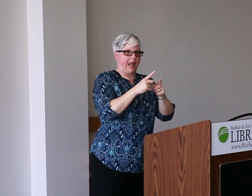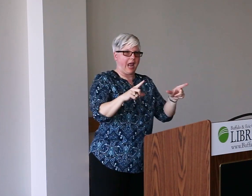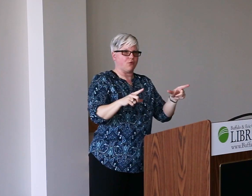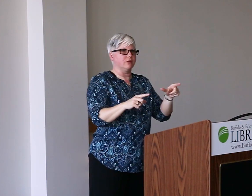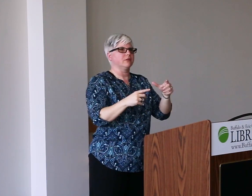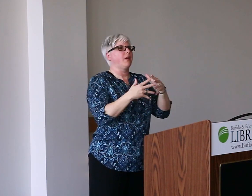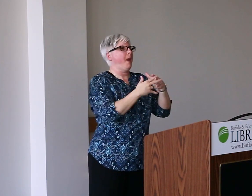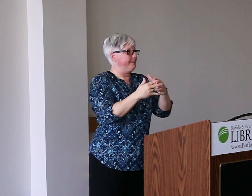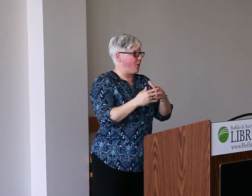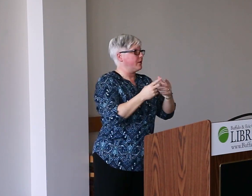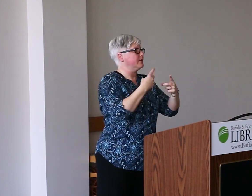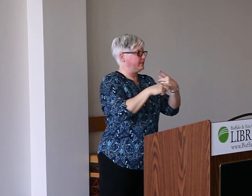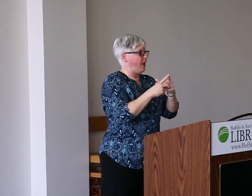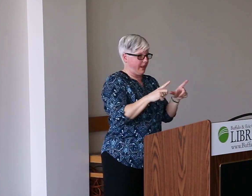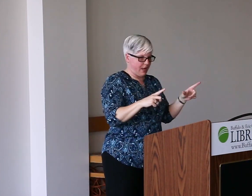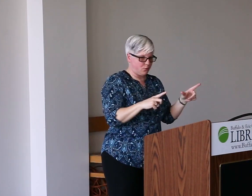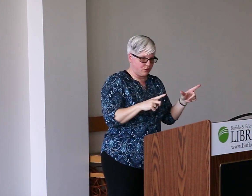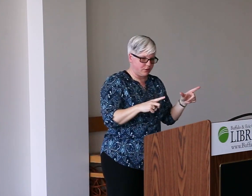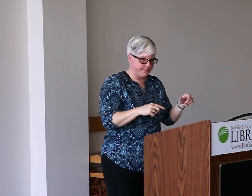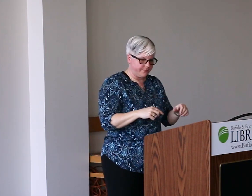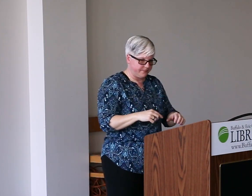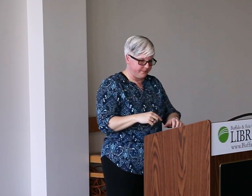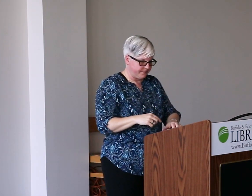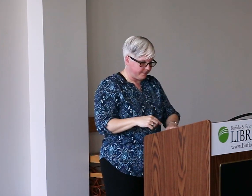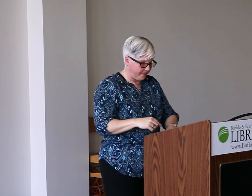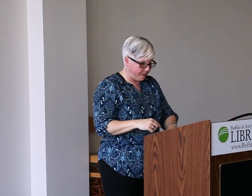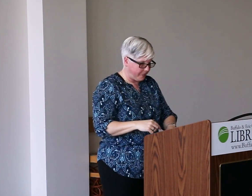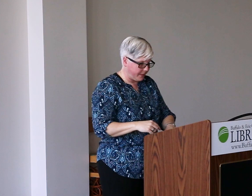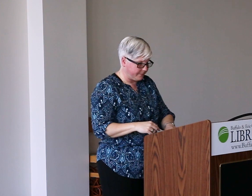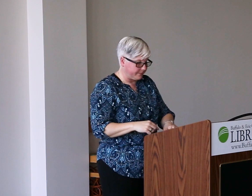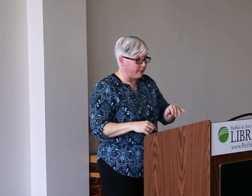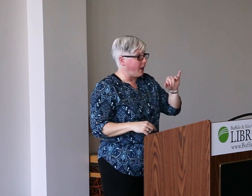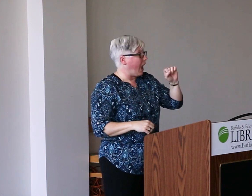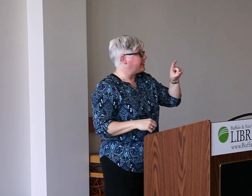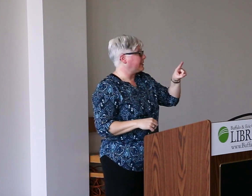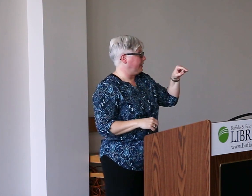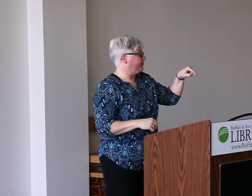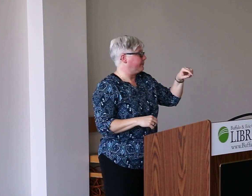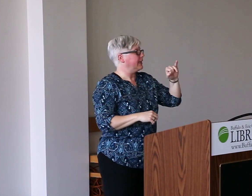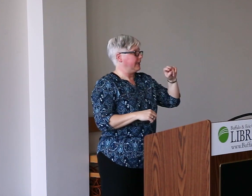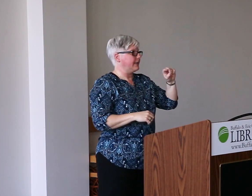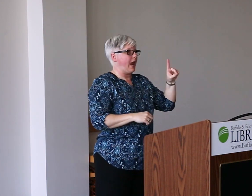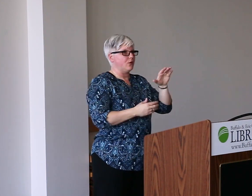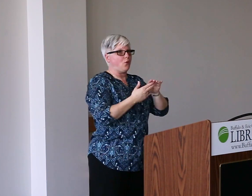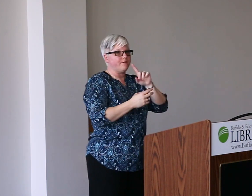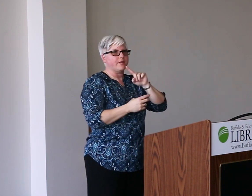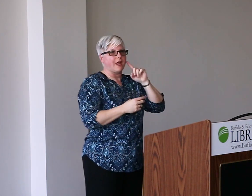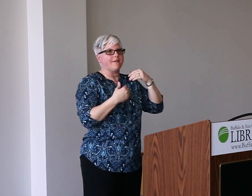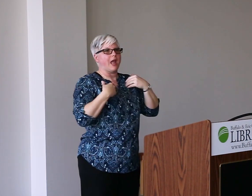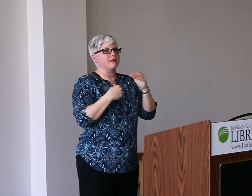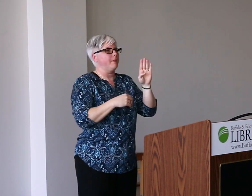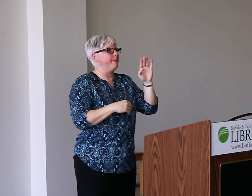to feel easy that he could use his native language, American Sign Language. So ISD, Indiana School for the